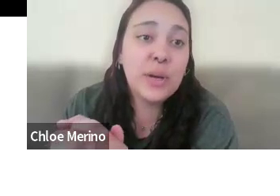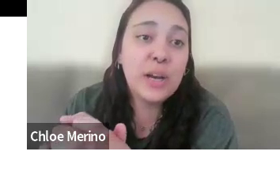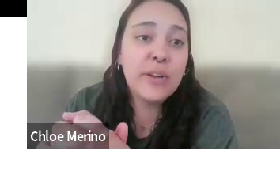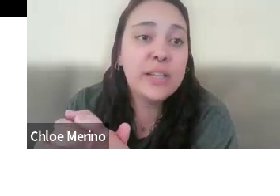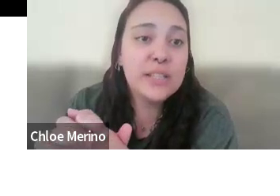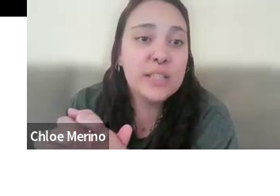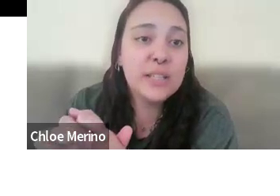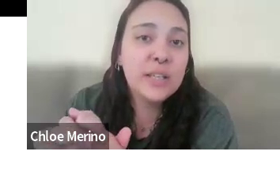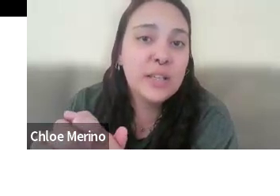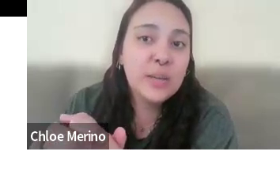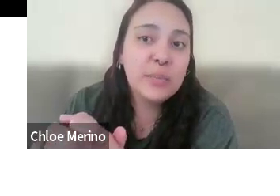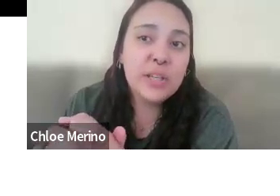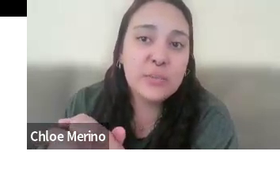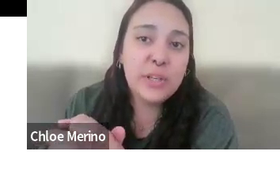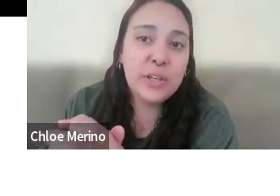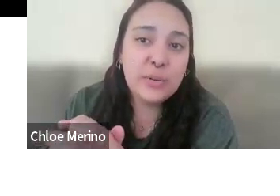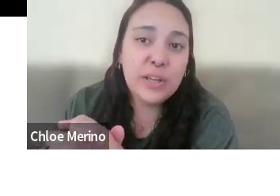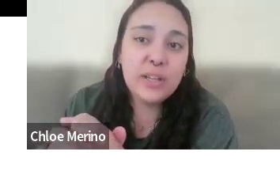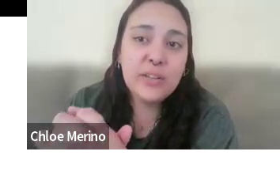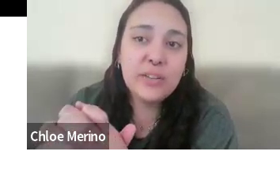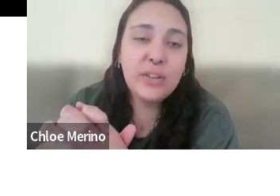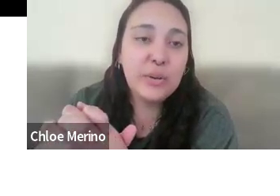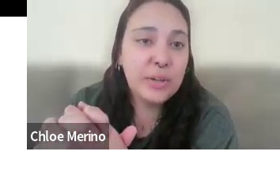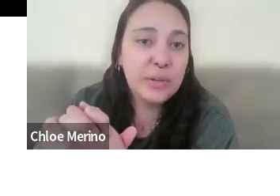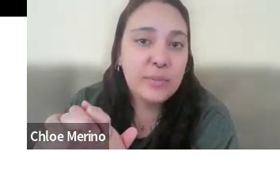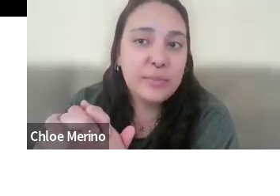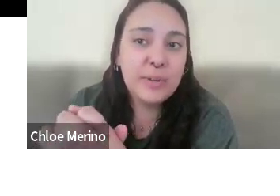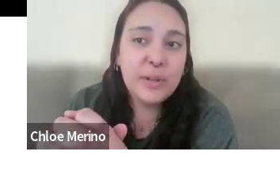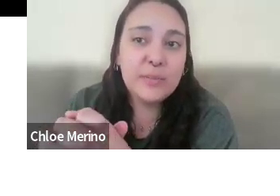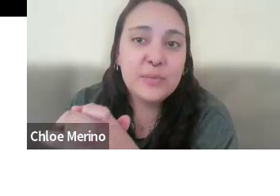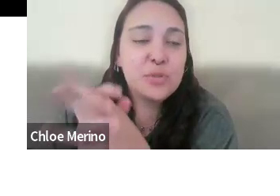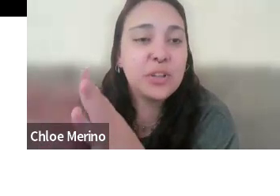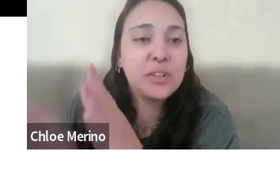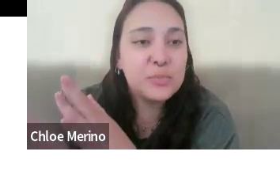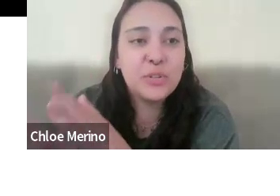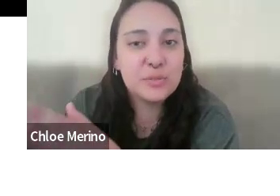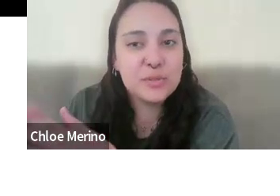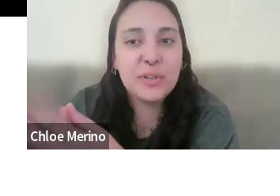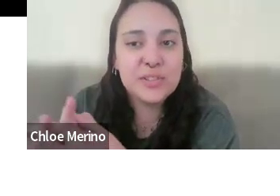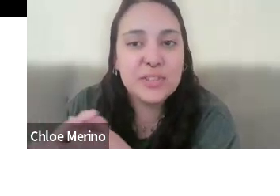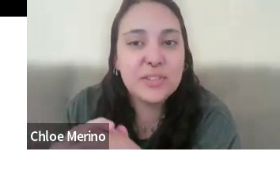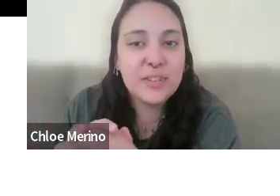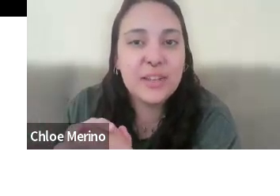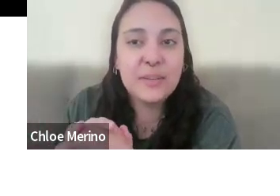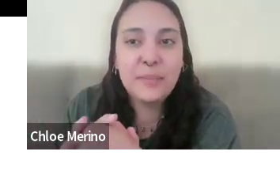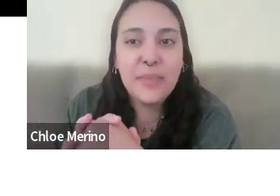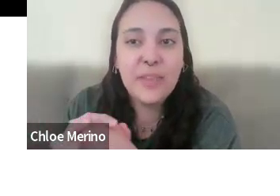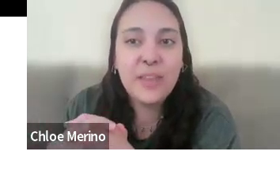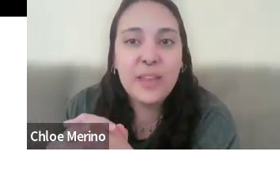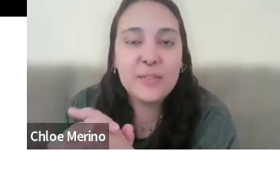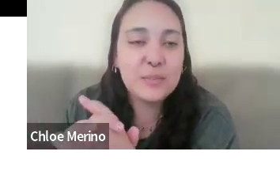as folks who have IDD, because we know that, a strictly just police response